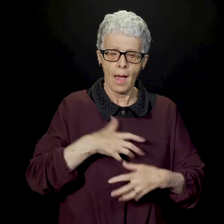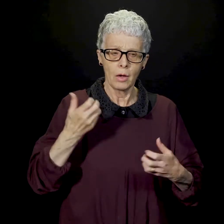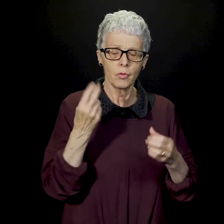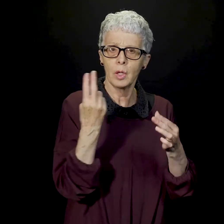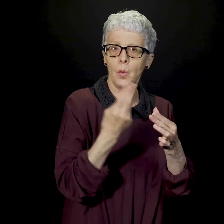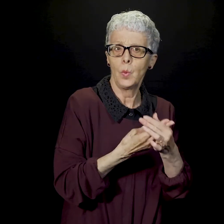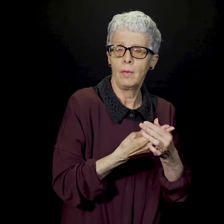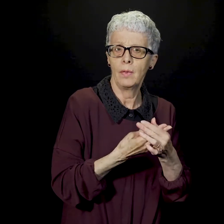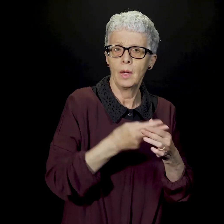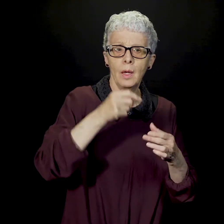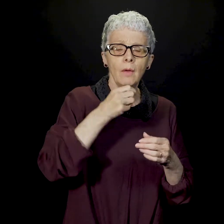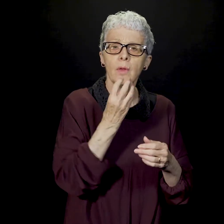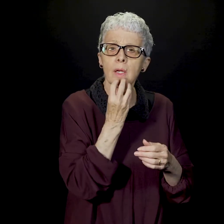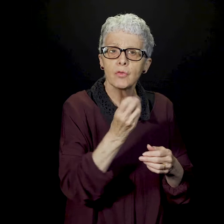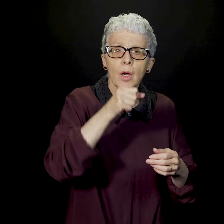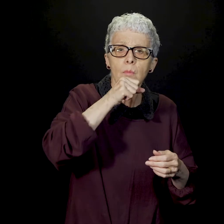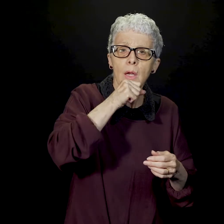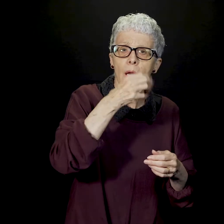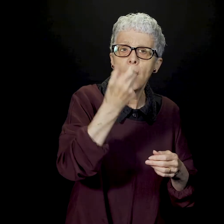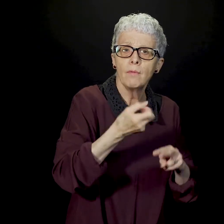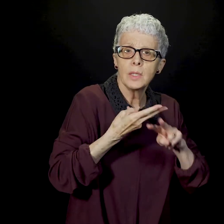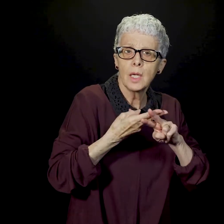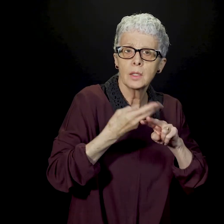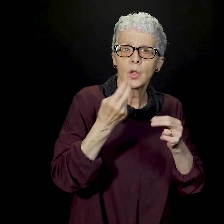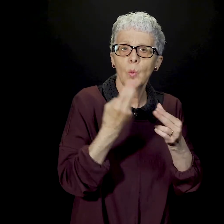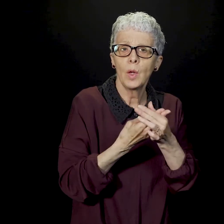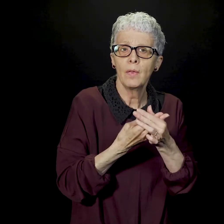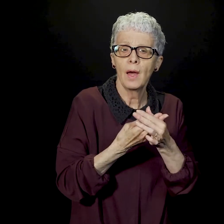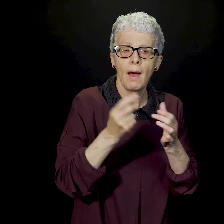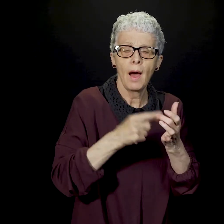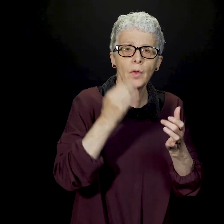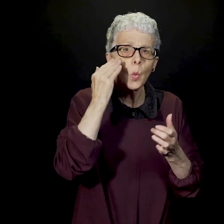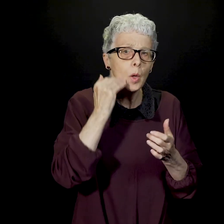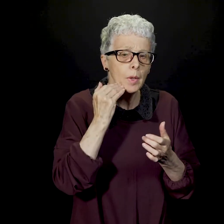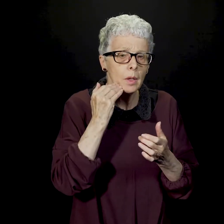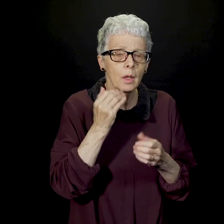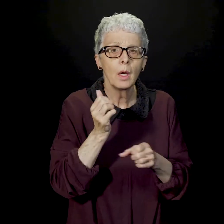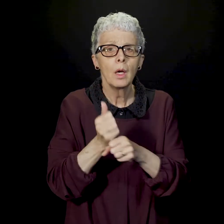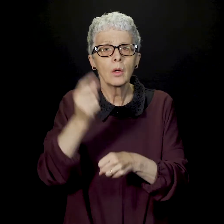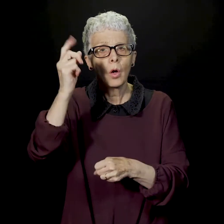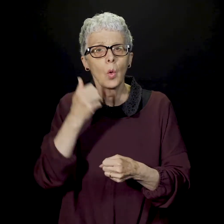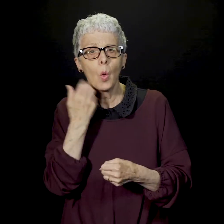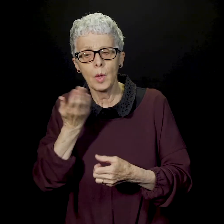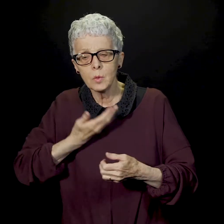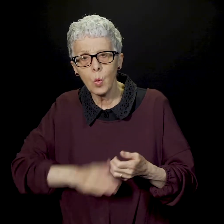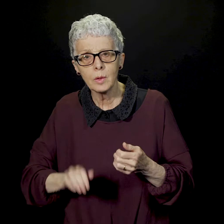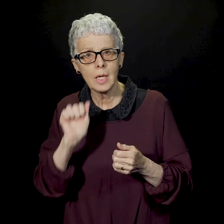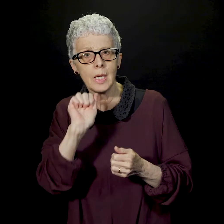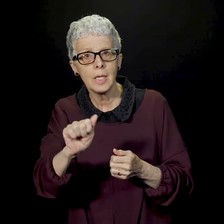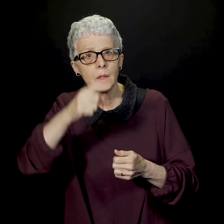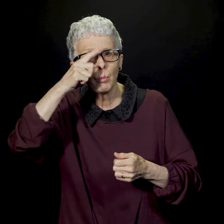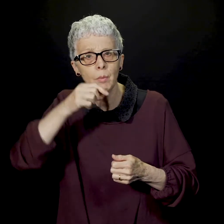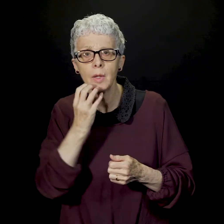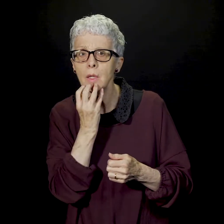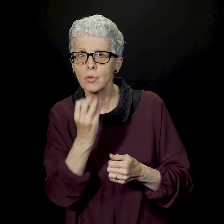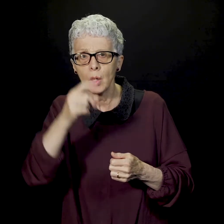they actually go and have sex? Because what is actually going on at the core of the matter is that God always wanted his people. He